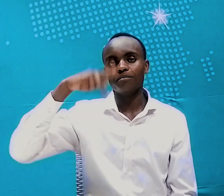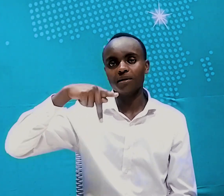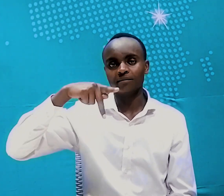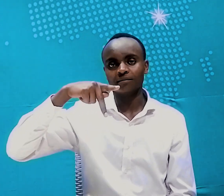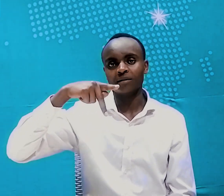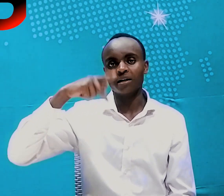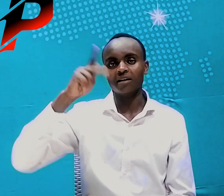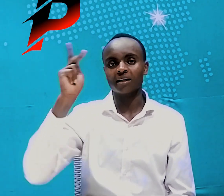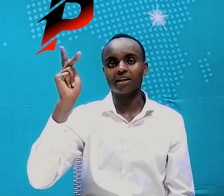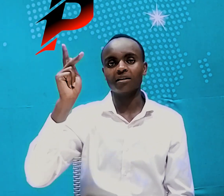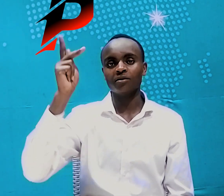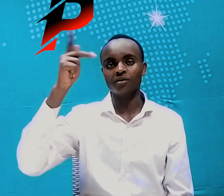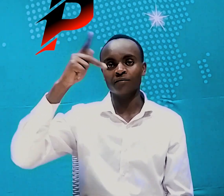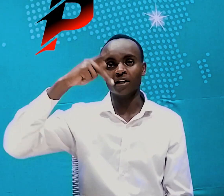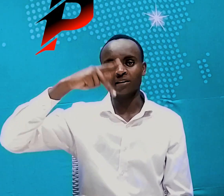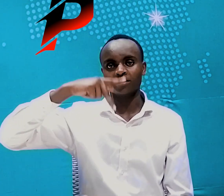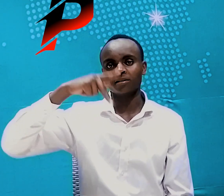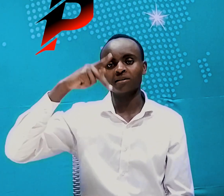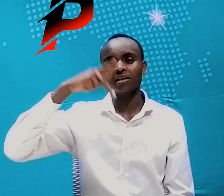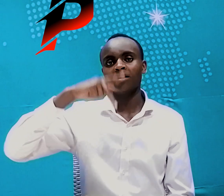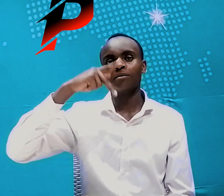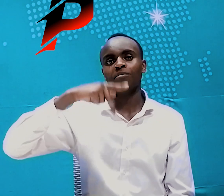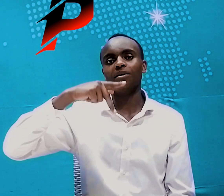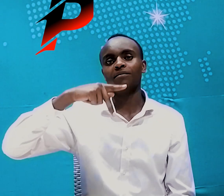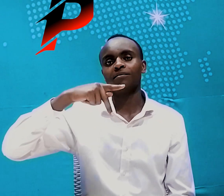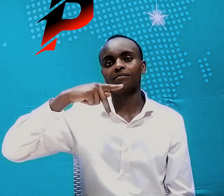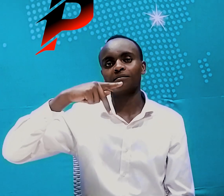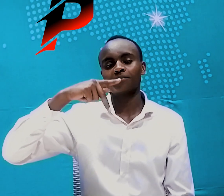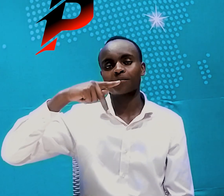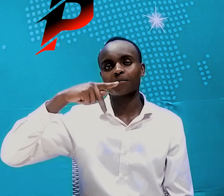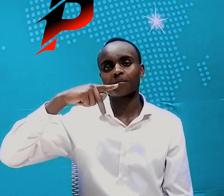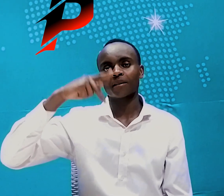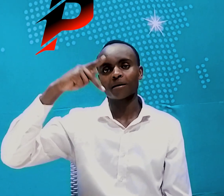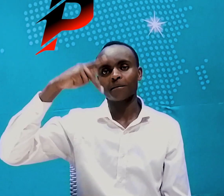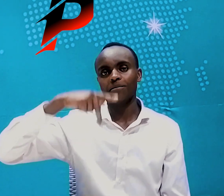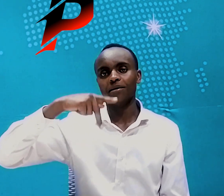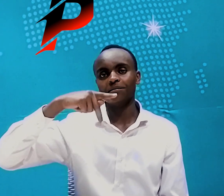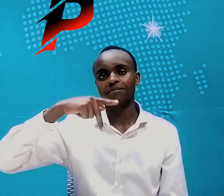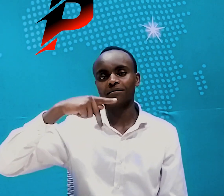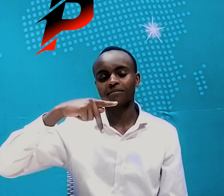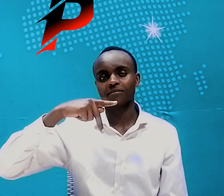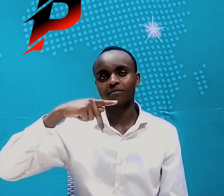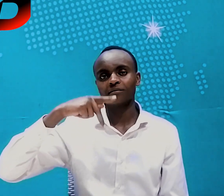P. Letter K invert. P. P.